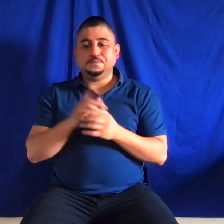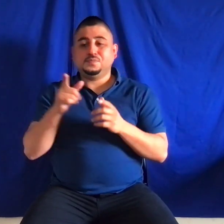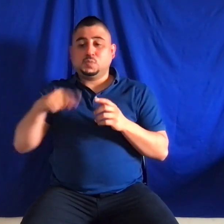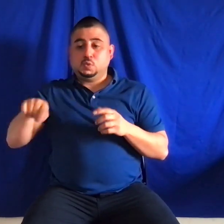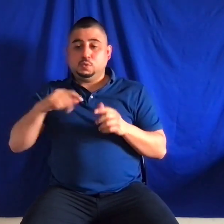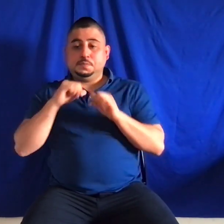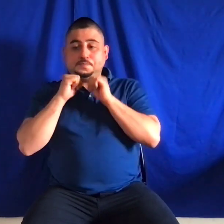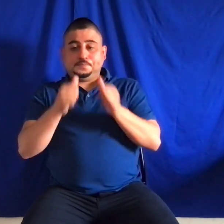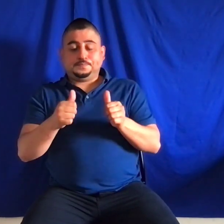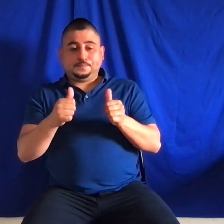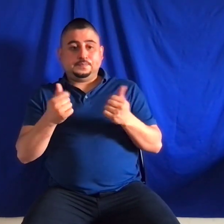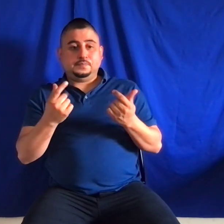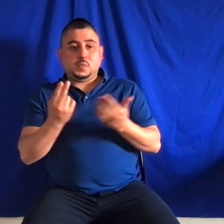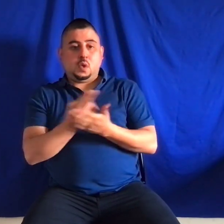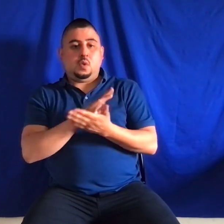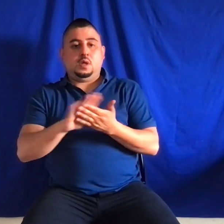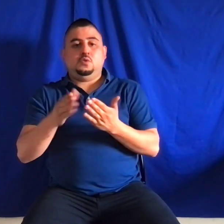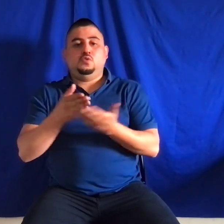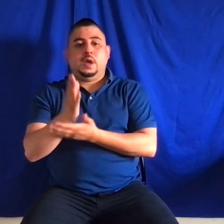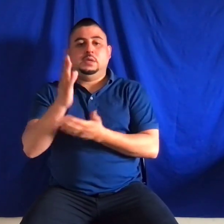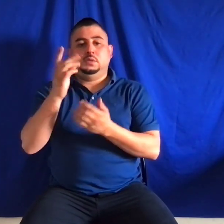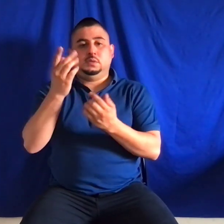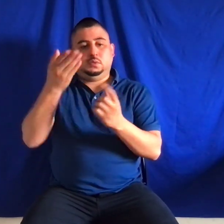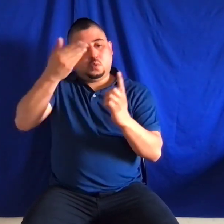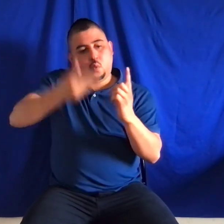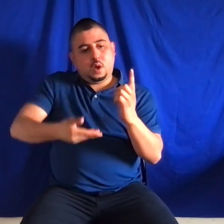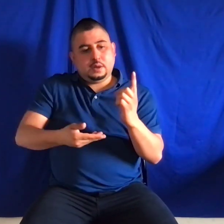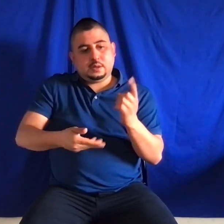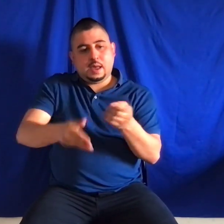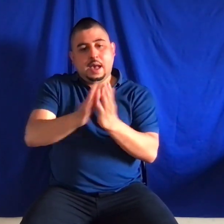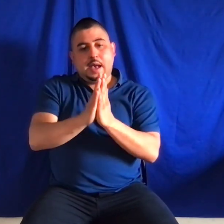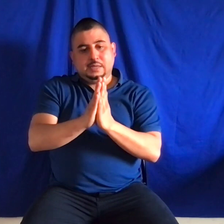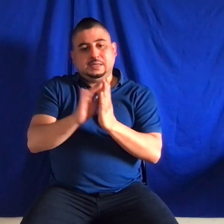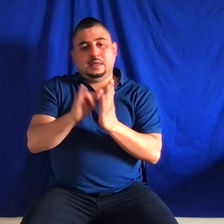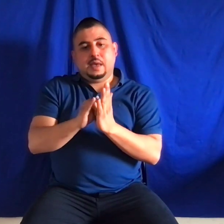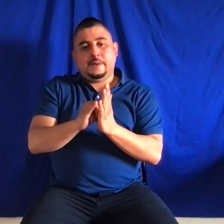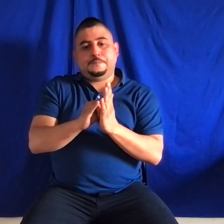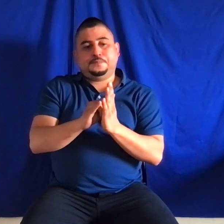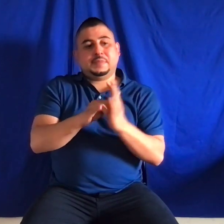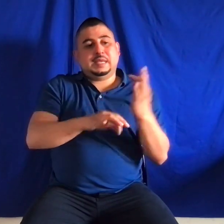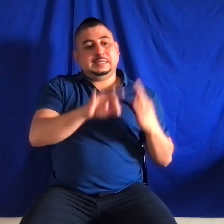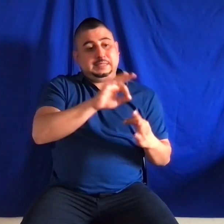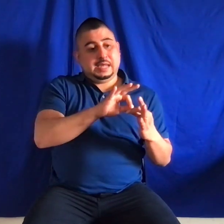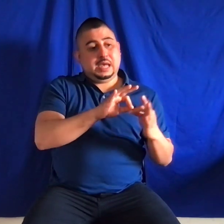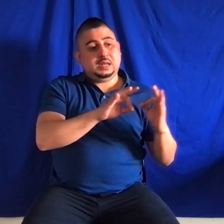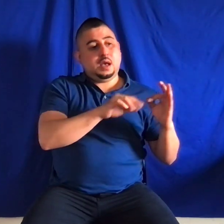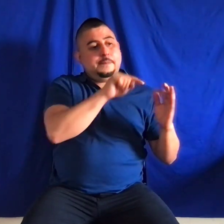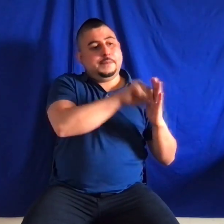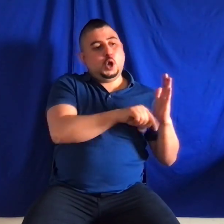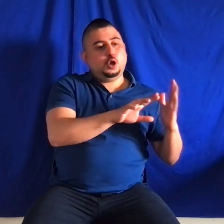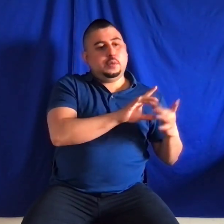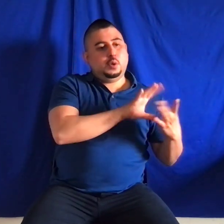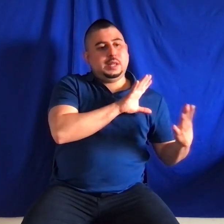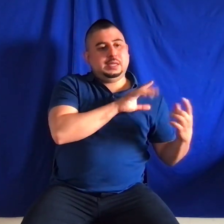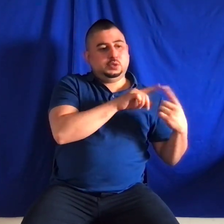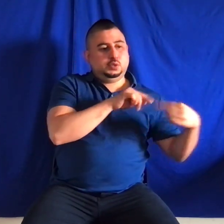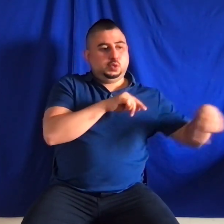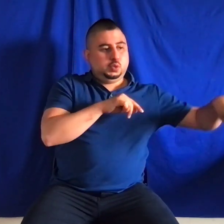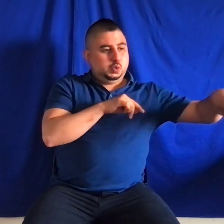Holy and Righteous One and asked that a murderer be released to you. The author